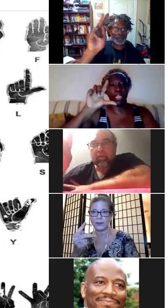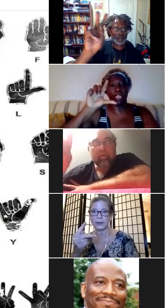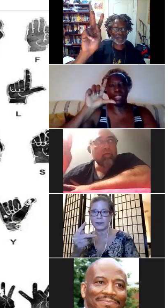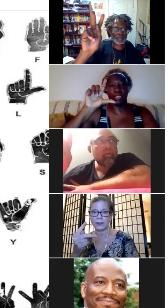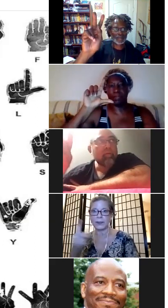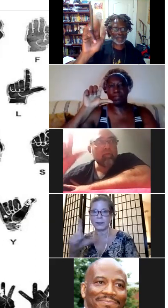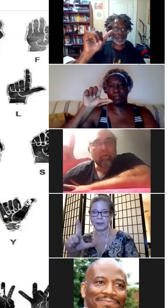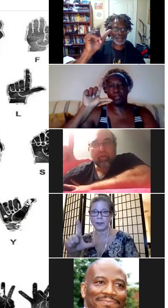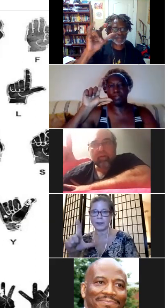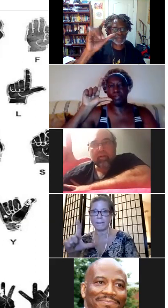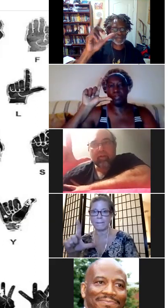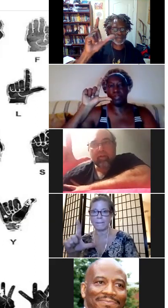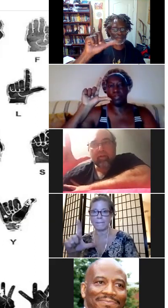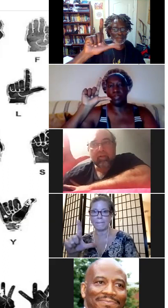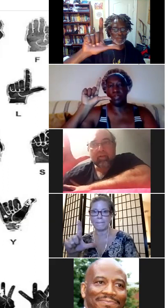L,